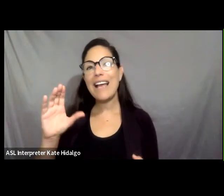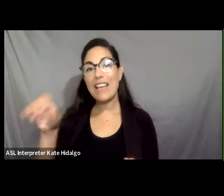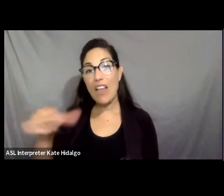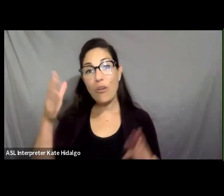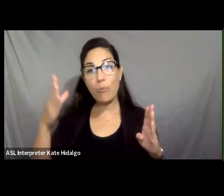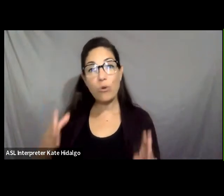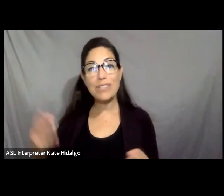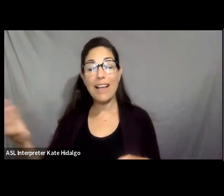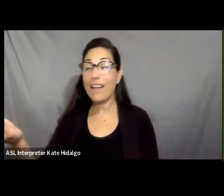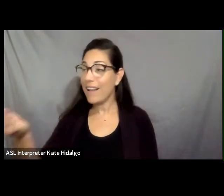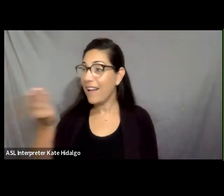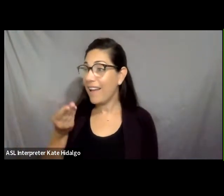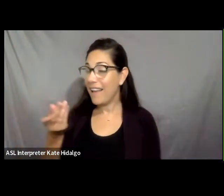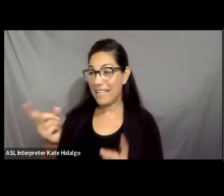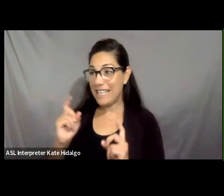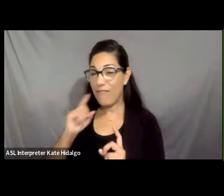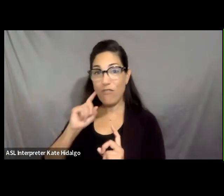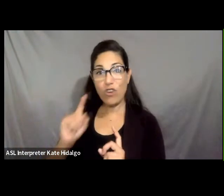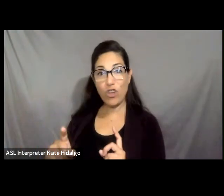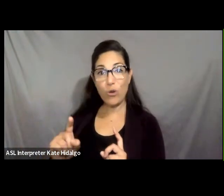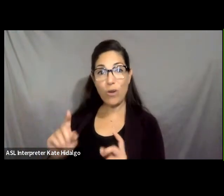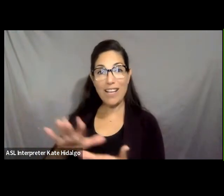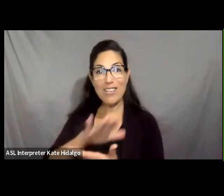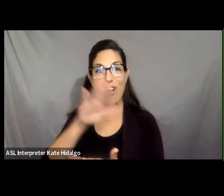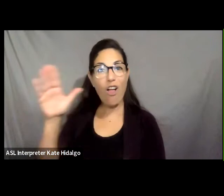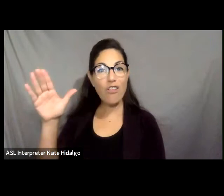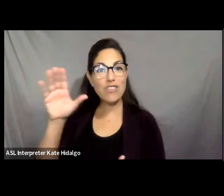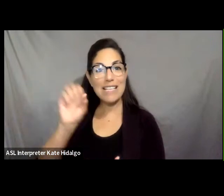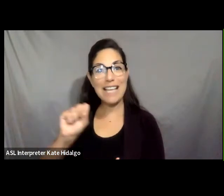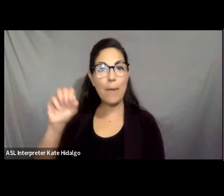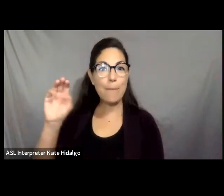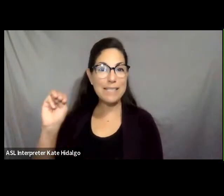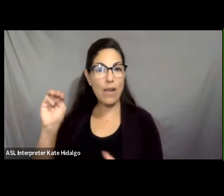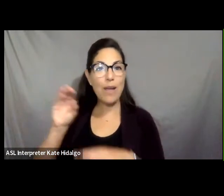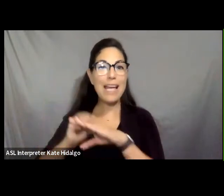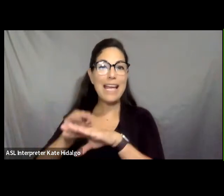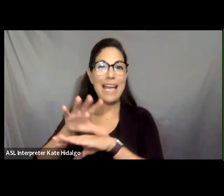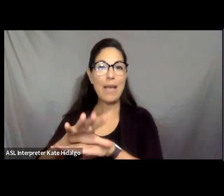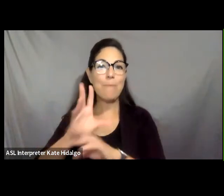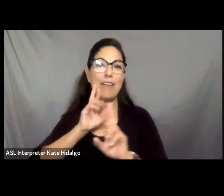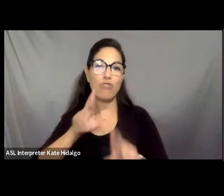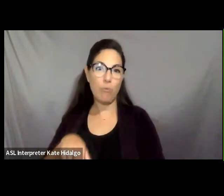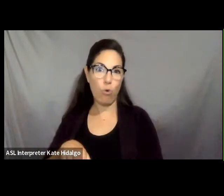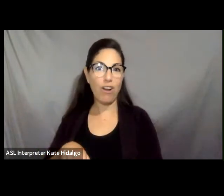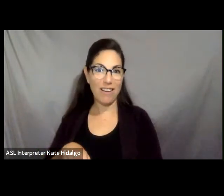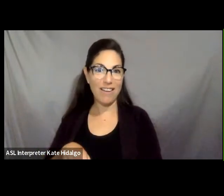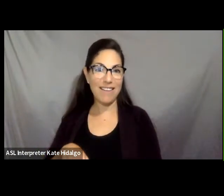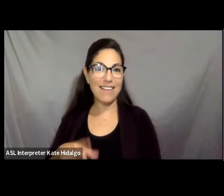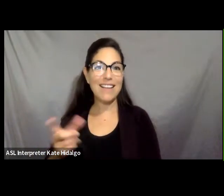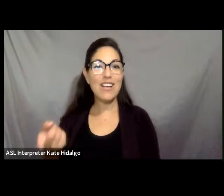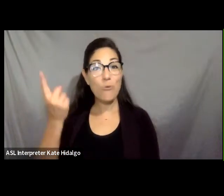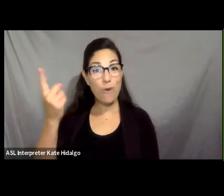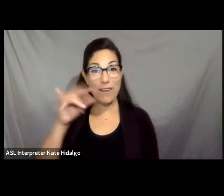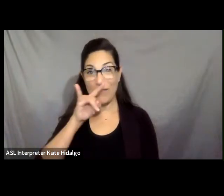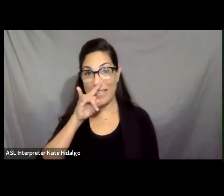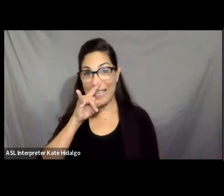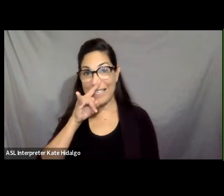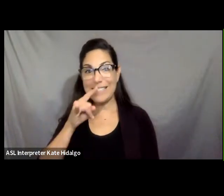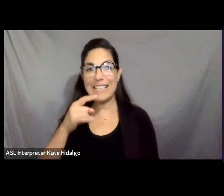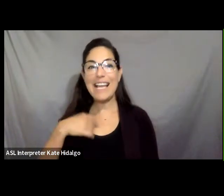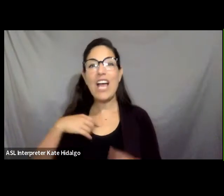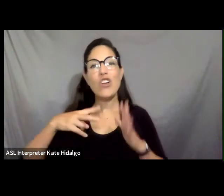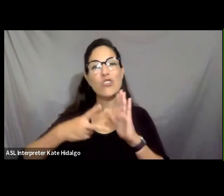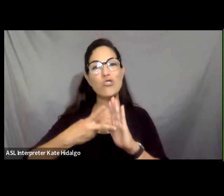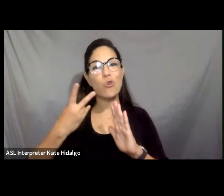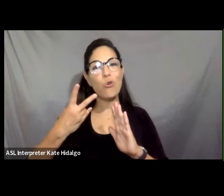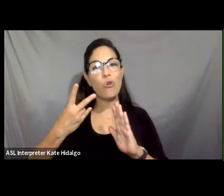and she's like, I have a gift for you. And it's this College of San Mateo Impact Report. And here is one of our kids who was taking a dual enrollment